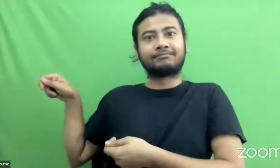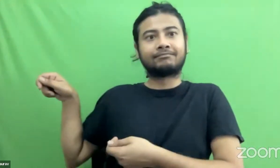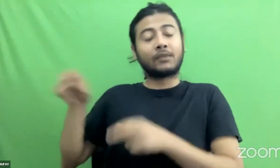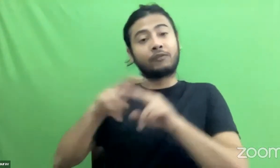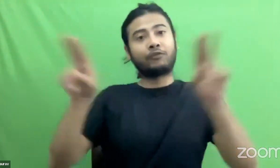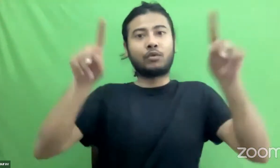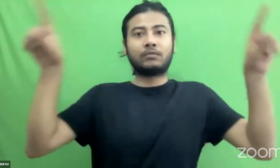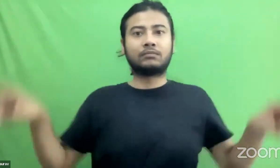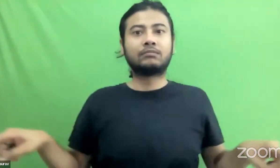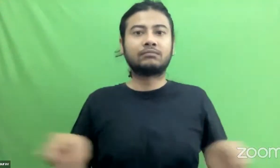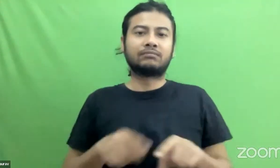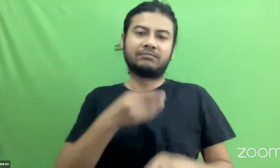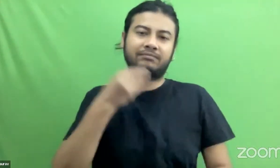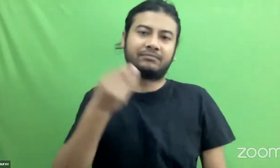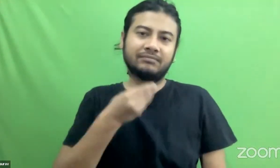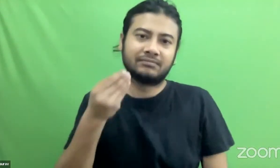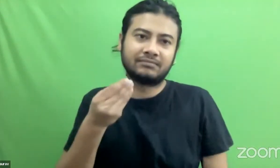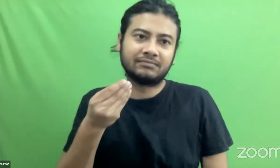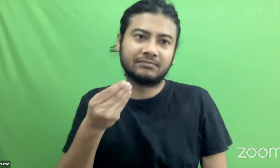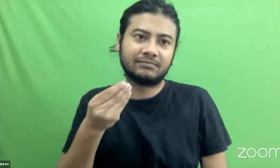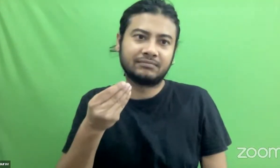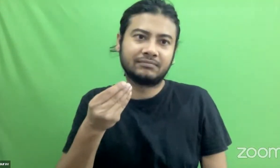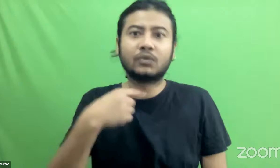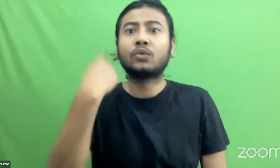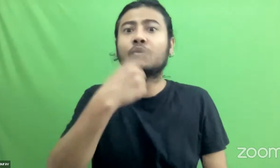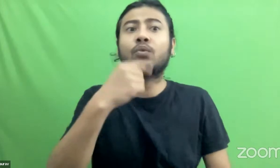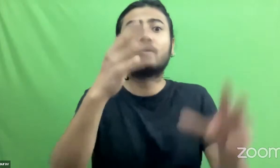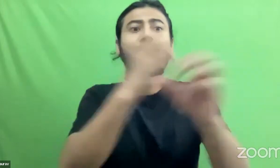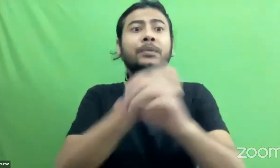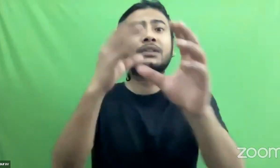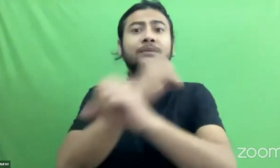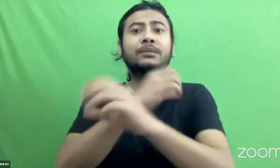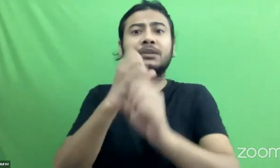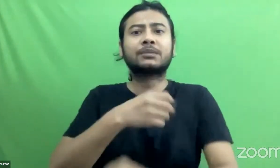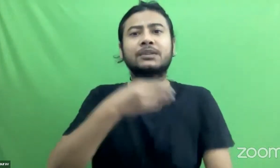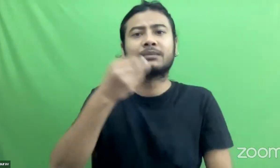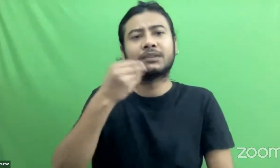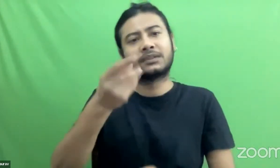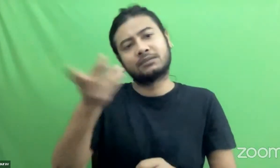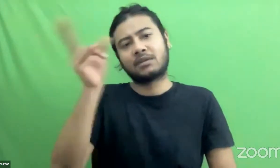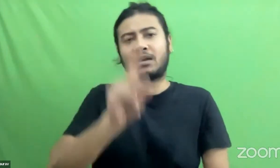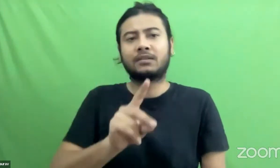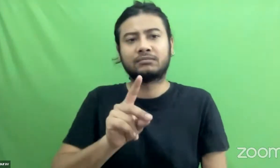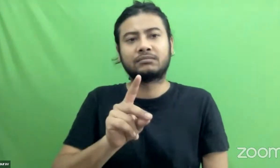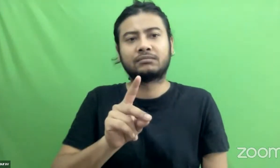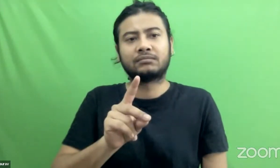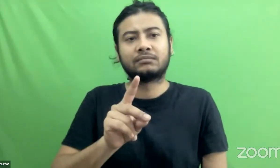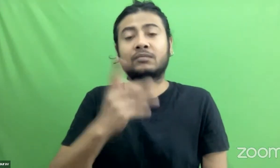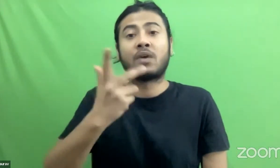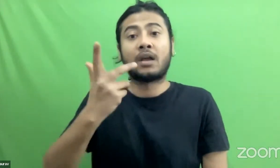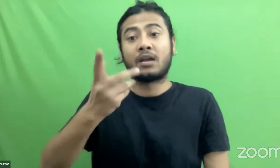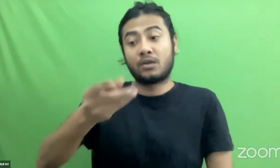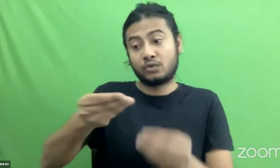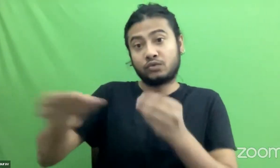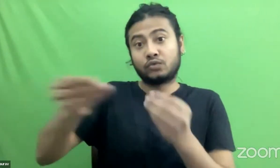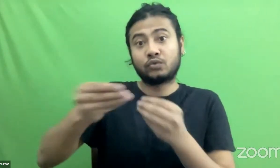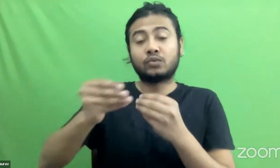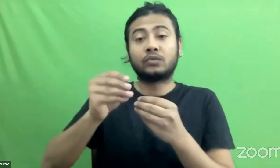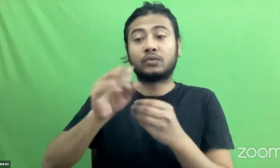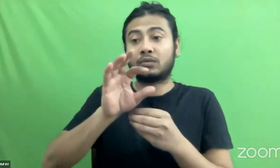Because maybe next week I'll be going to the temple and I'll offer it to Lord Jagannath and take blessings. So that's it from my